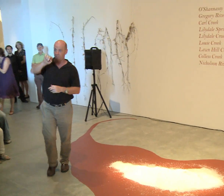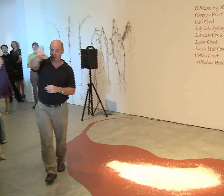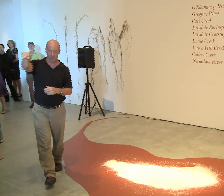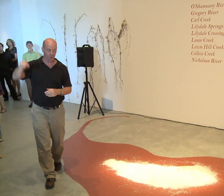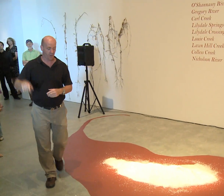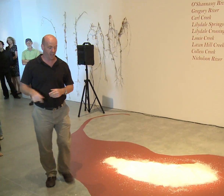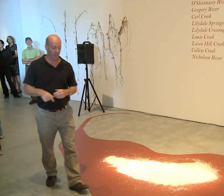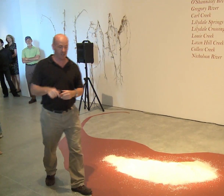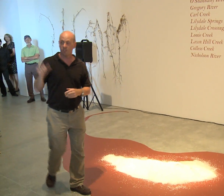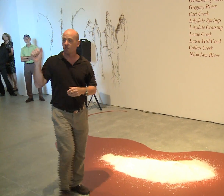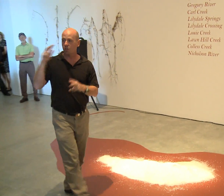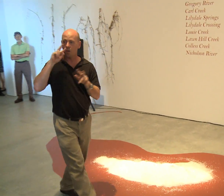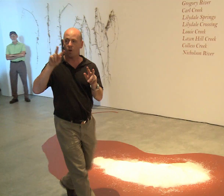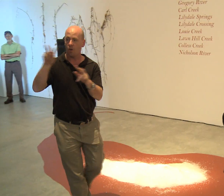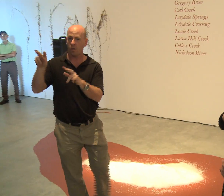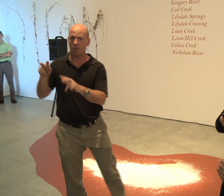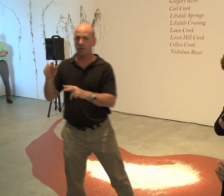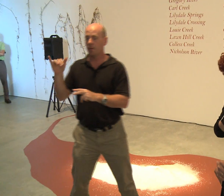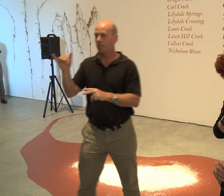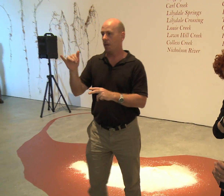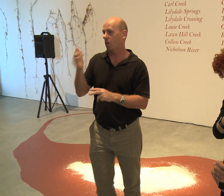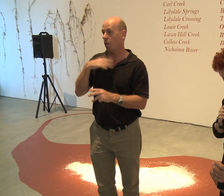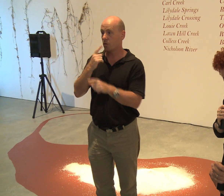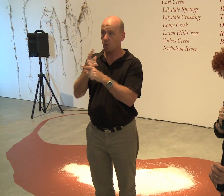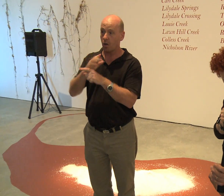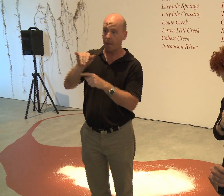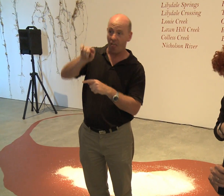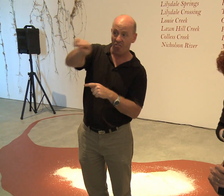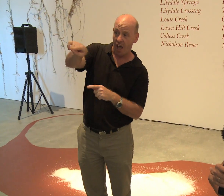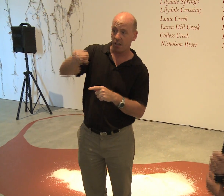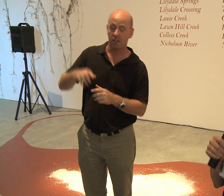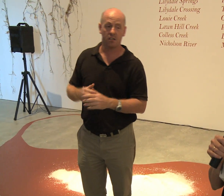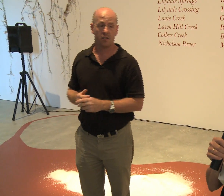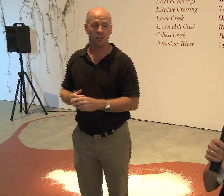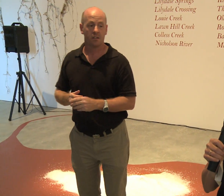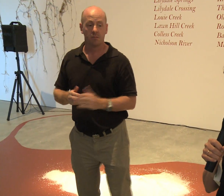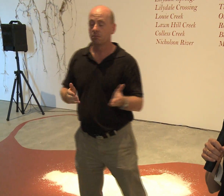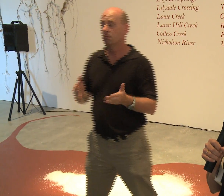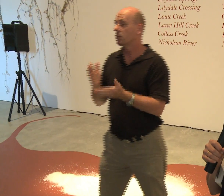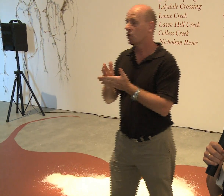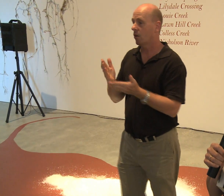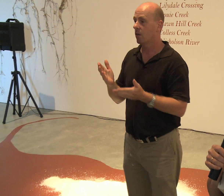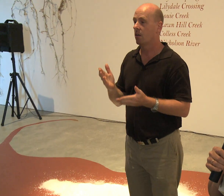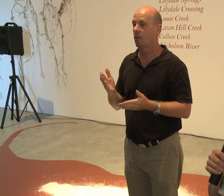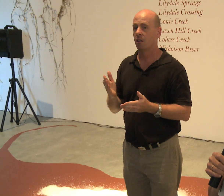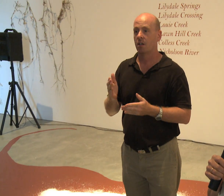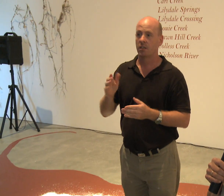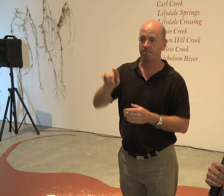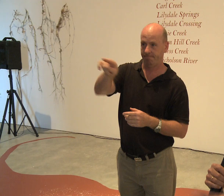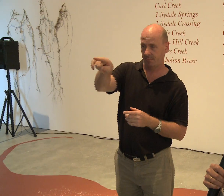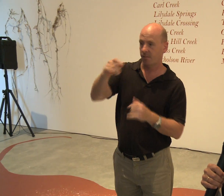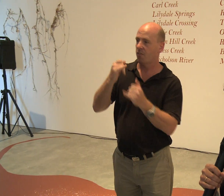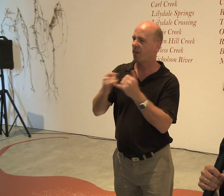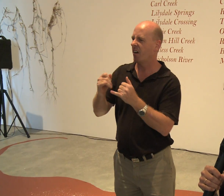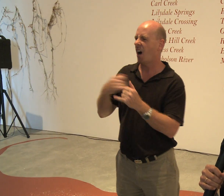the front, and you should look at it, but perhaps you might want to talk a little bit about that too. Sure. It's a very, what